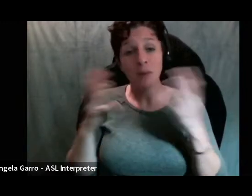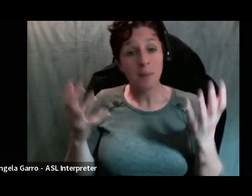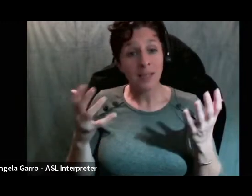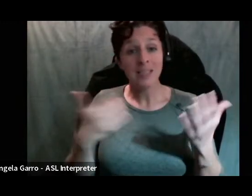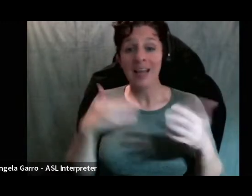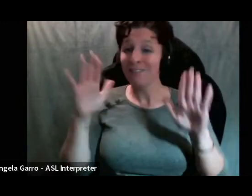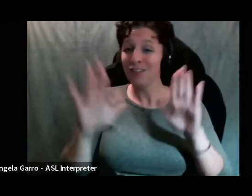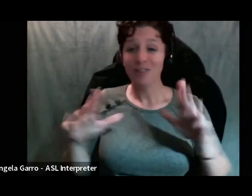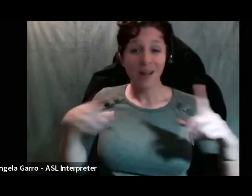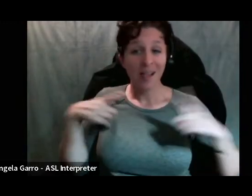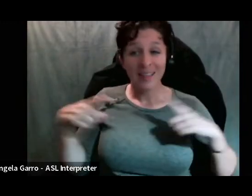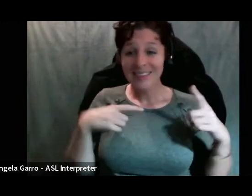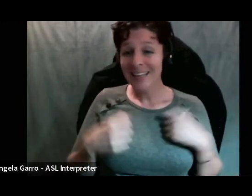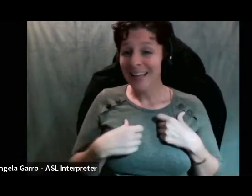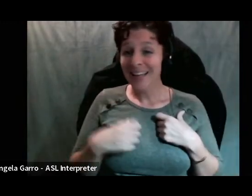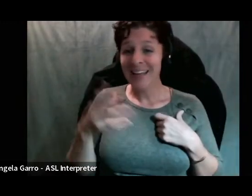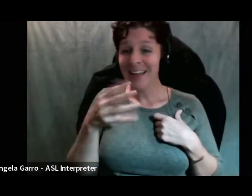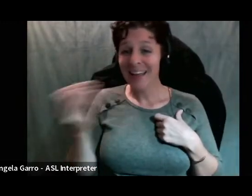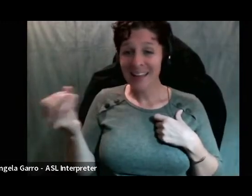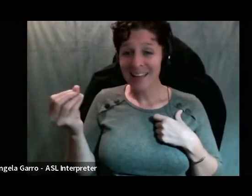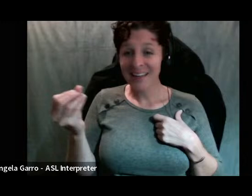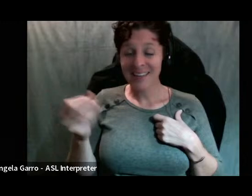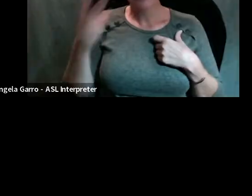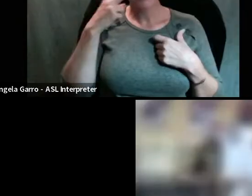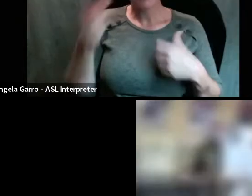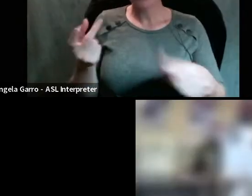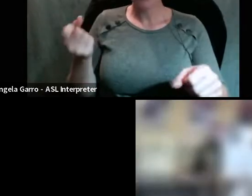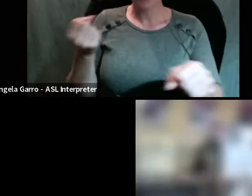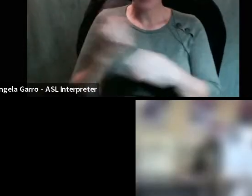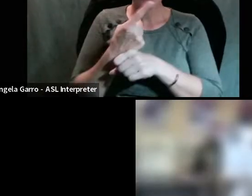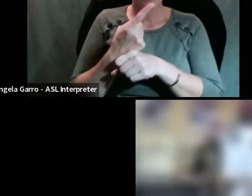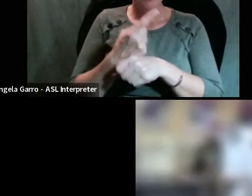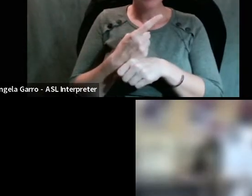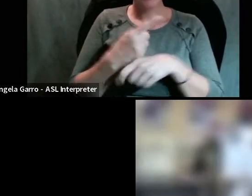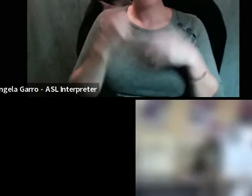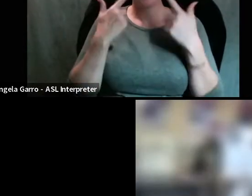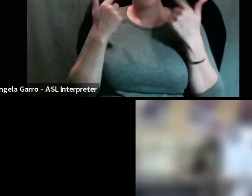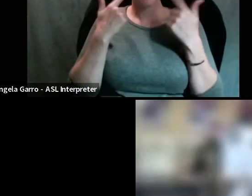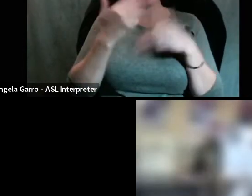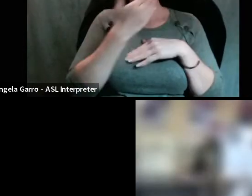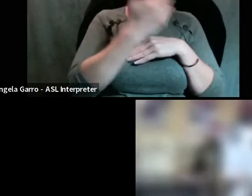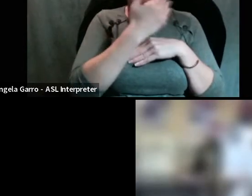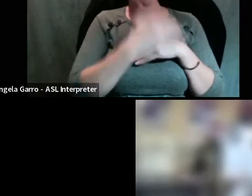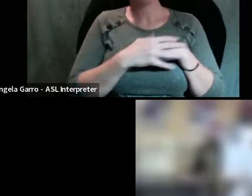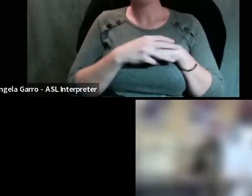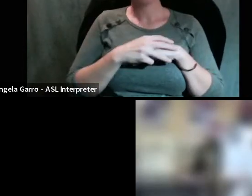Have a great holiday, and I'll see you next year. Thank you.